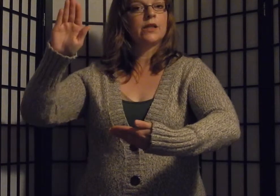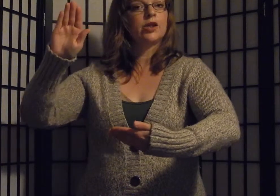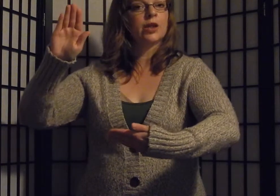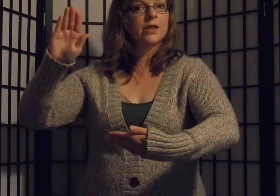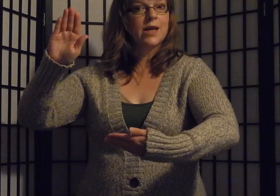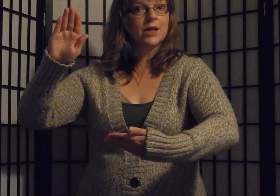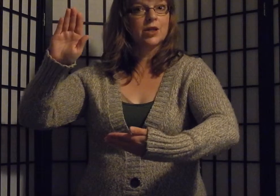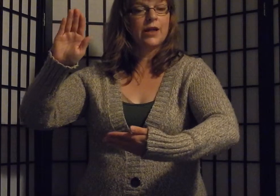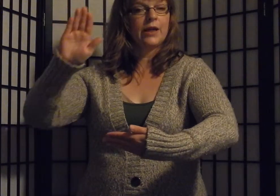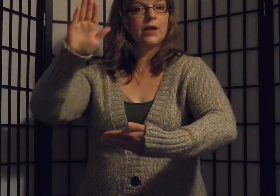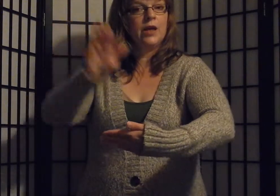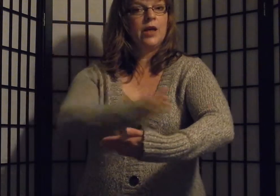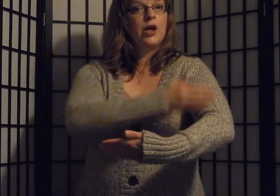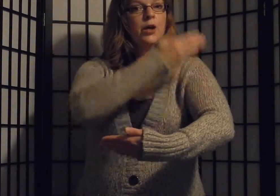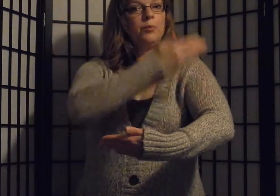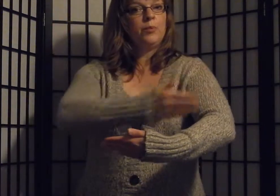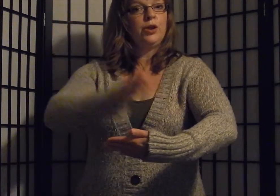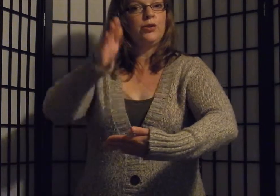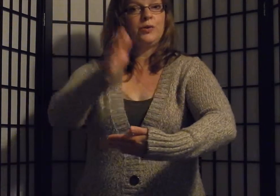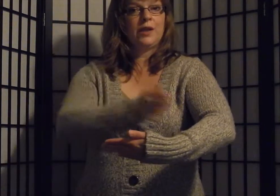is your conductor hand. Music,